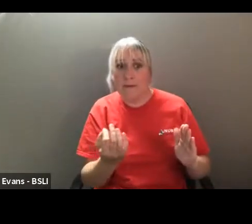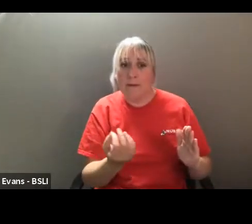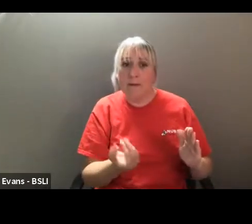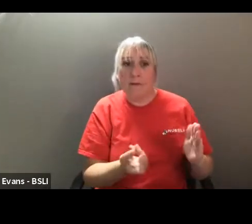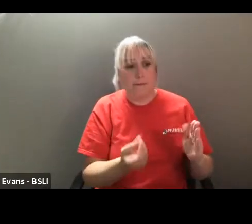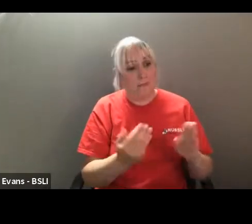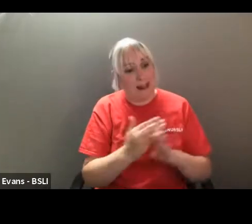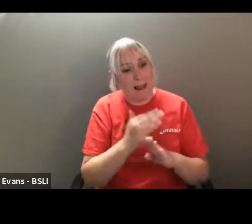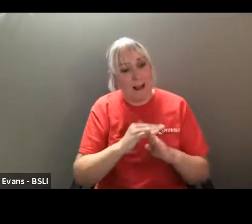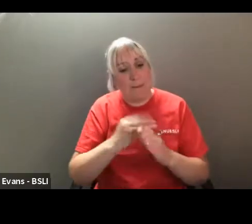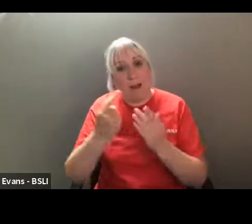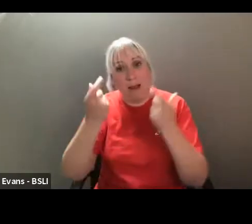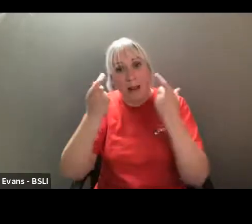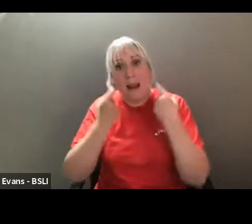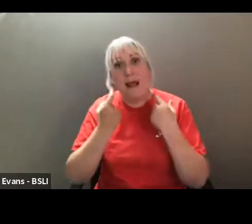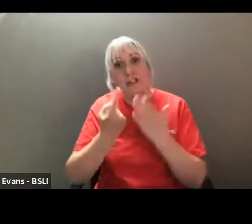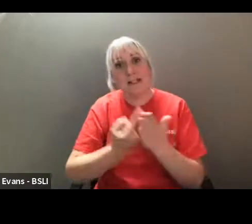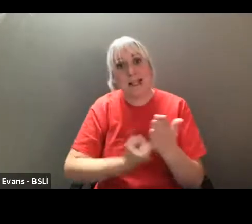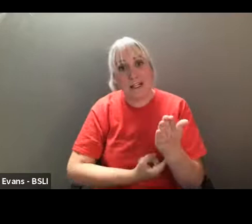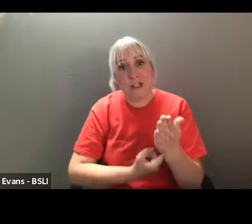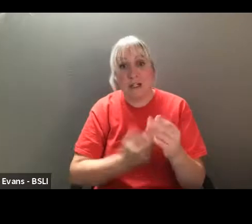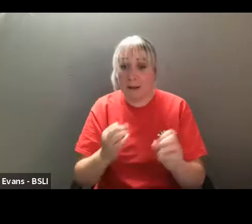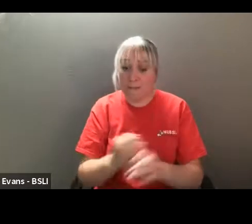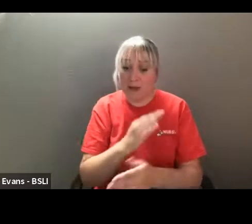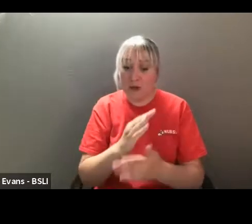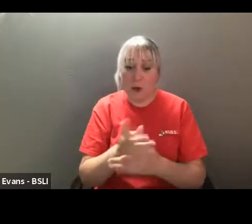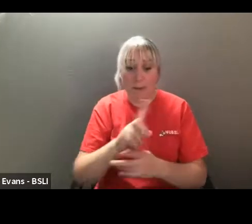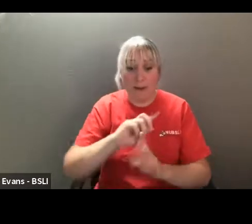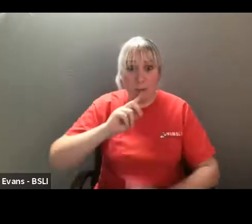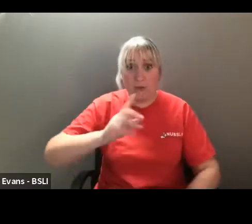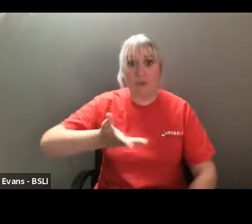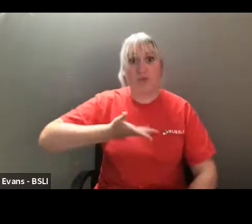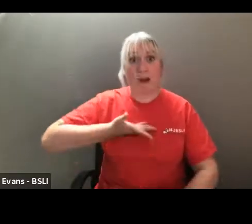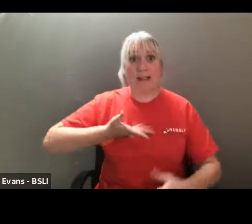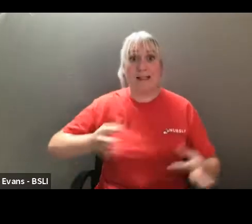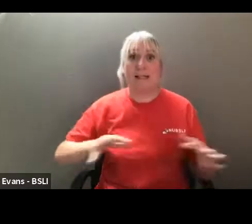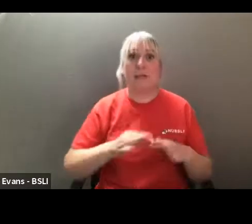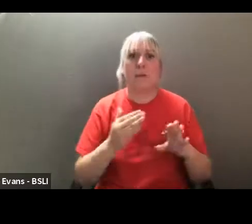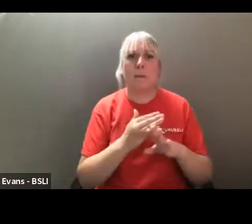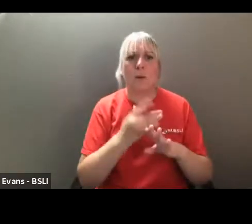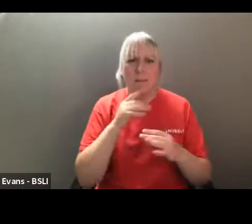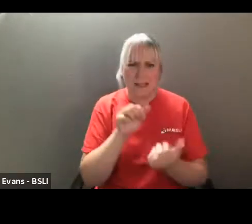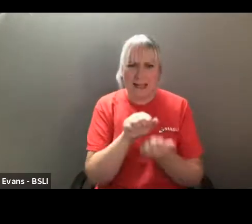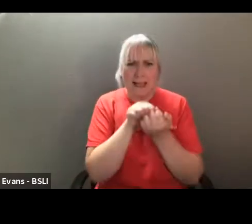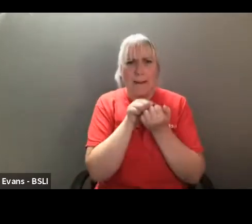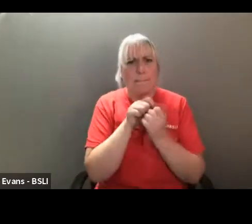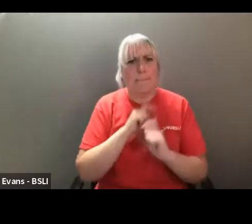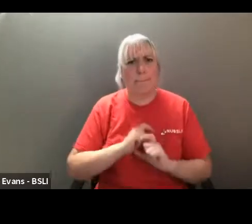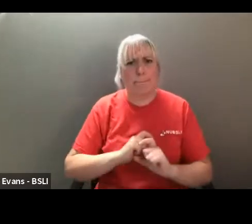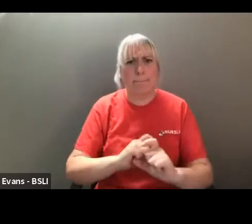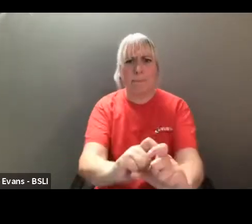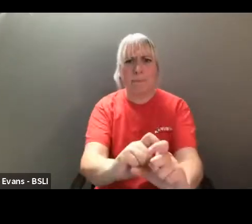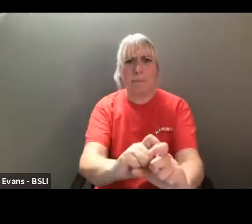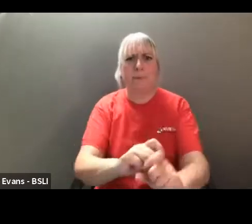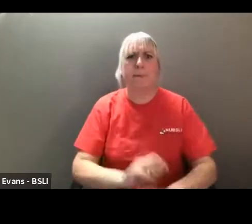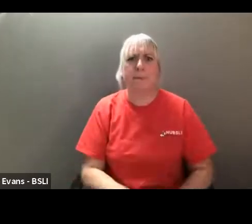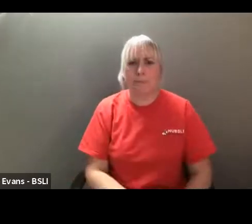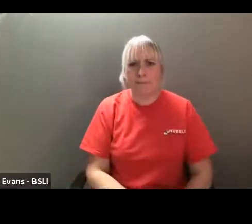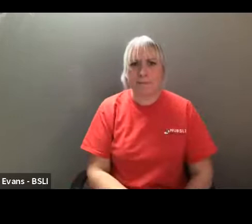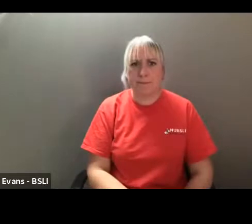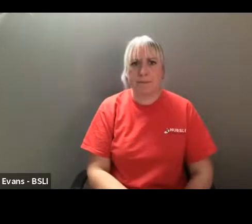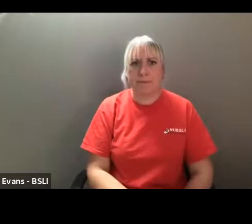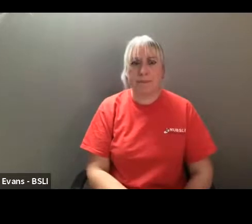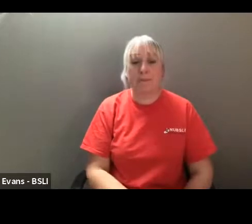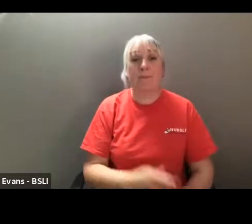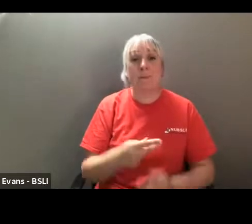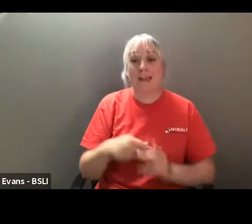and ensure that what the rights people do have in employment still are retained. And given you have a